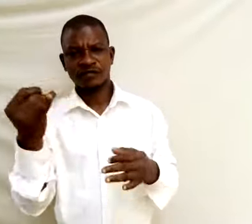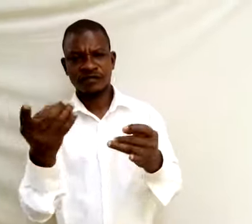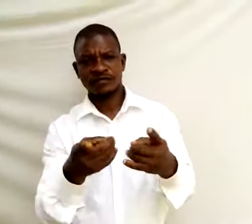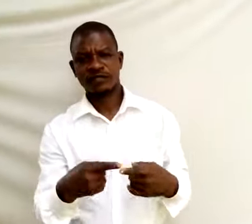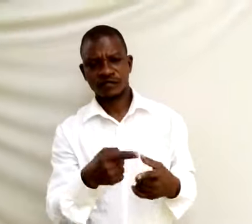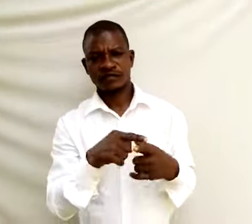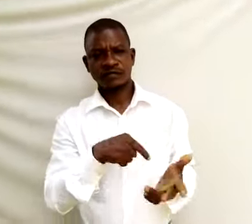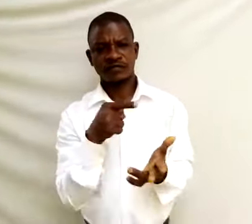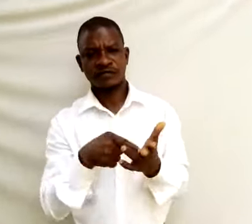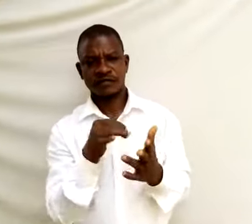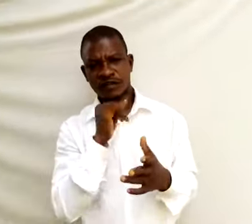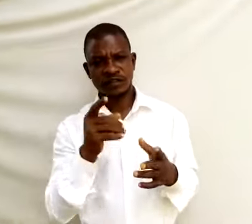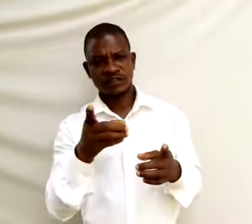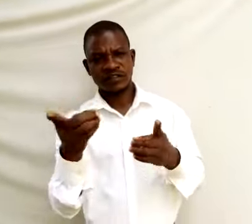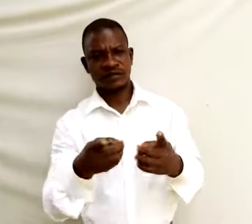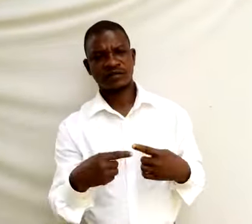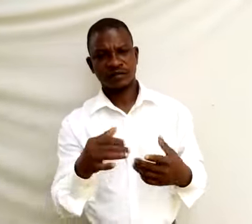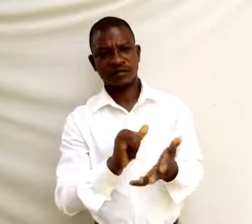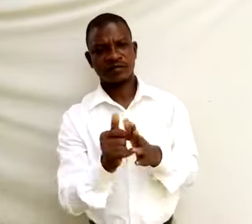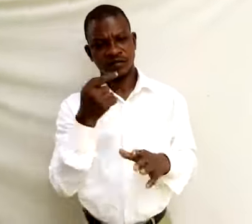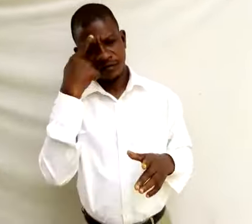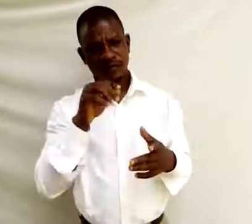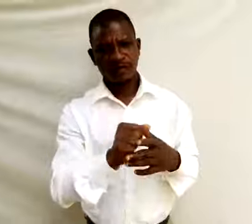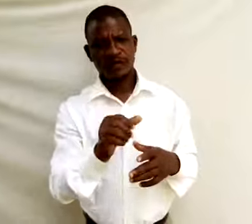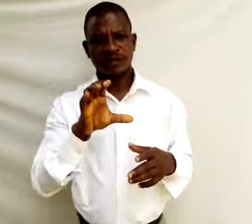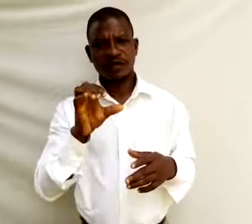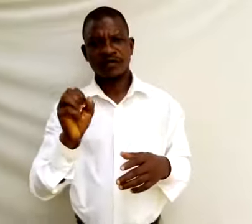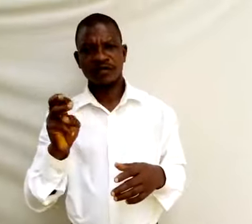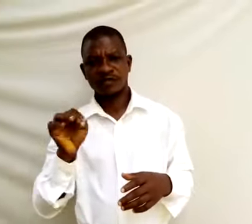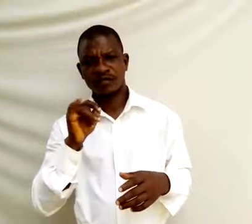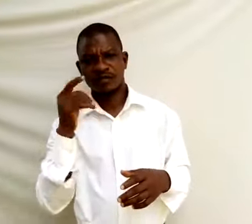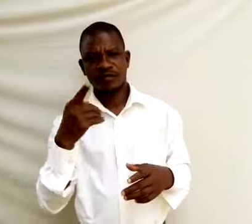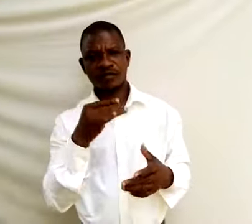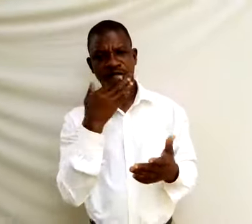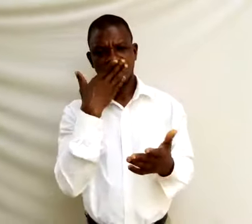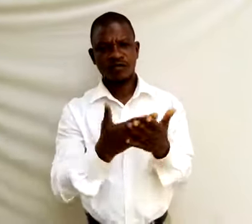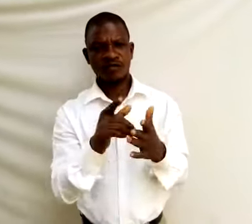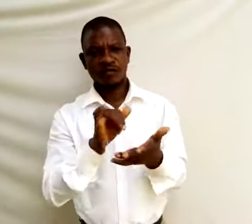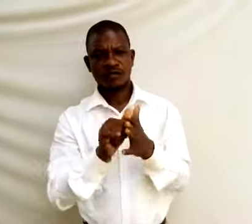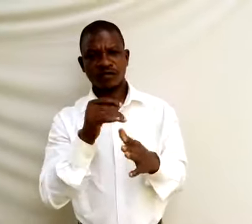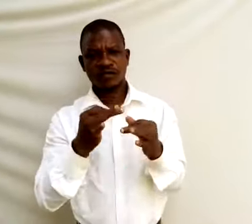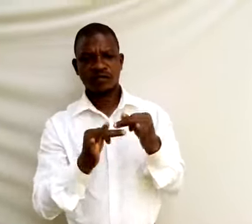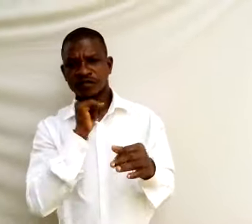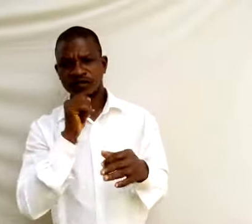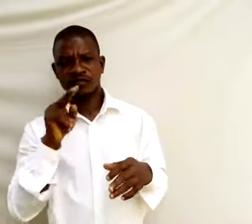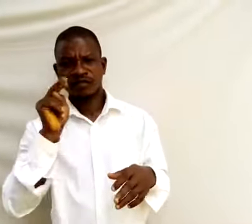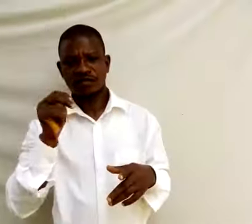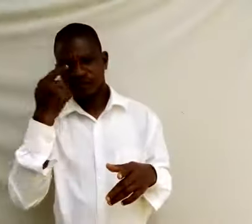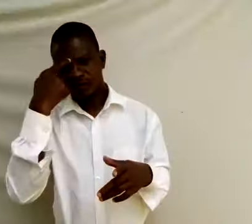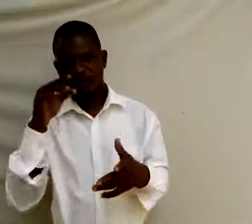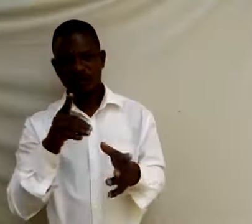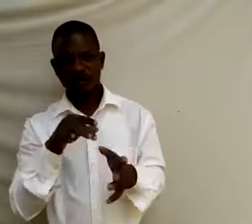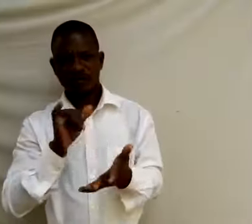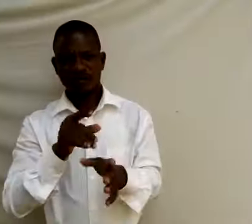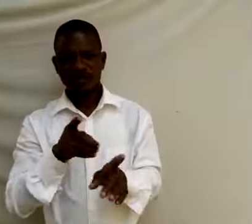This is the demand for a commodity which is not needed for direct